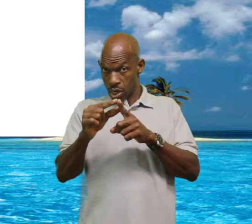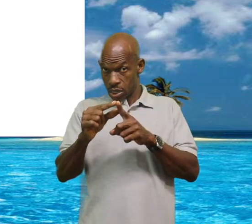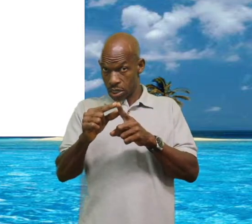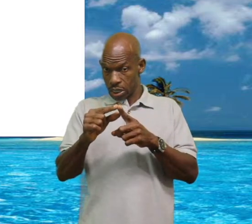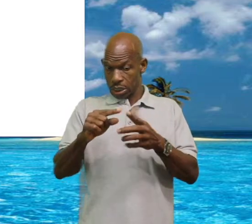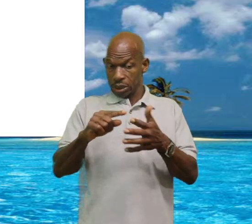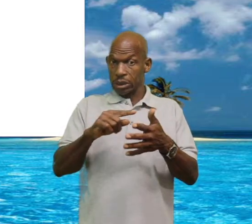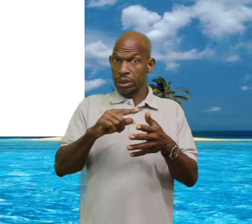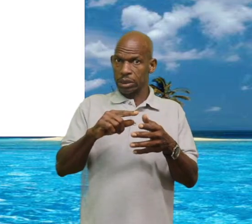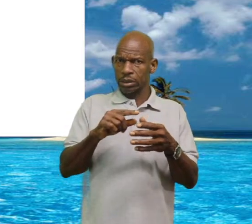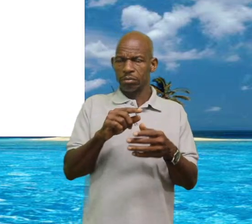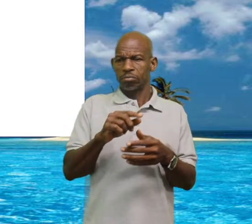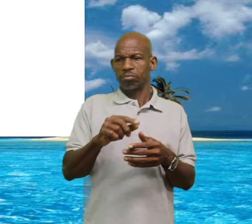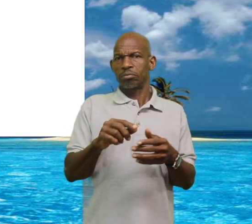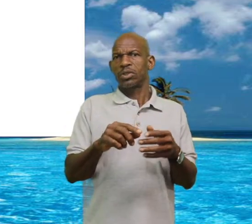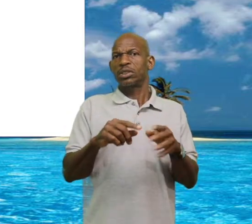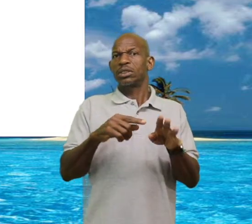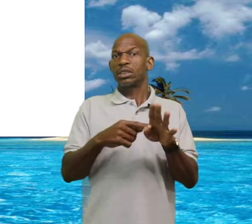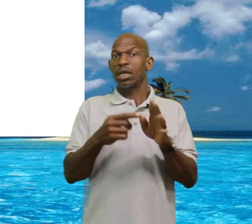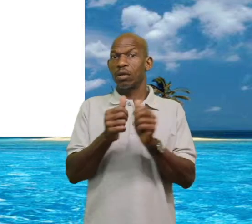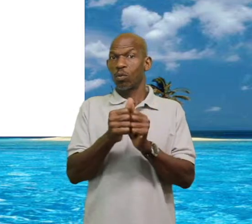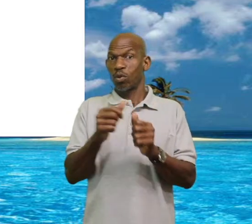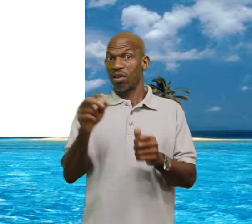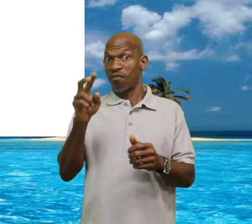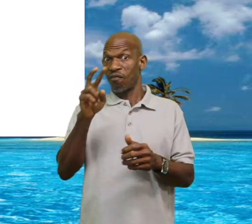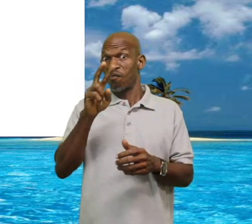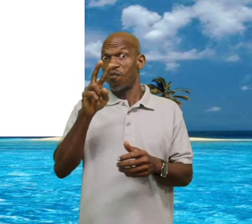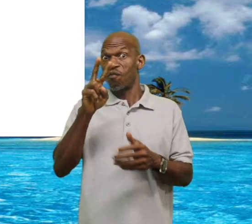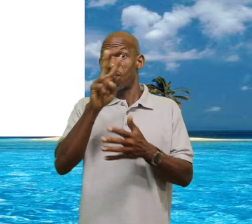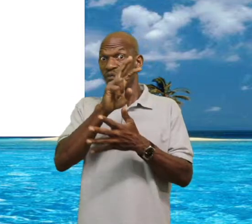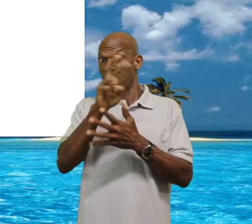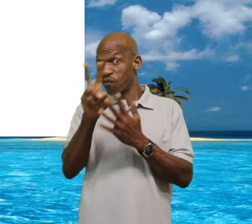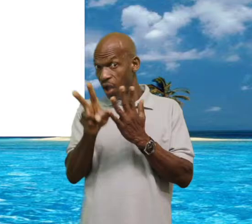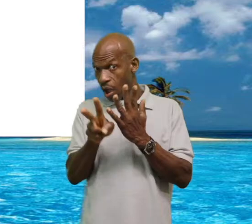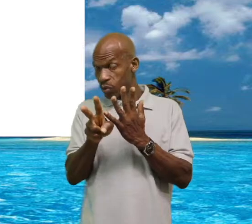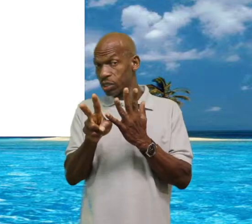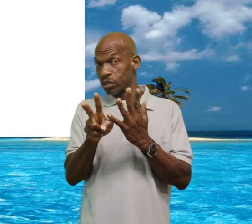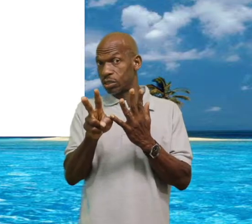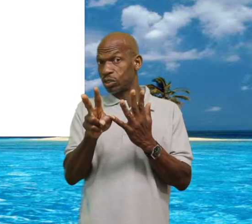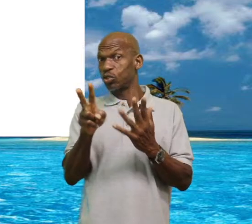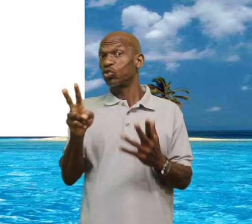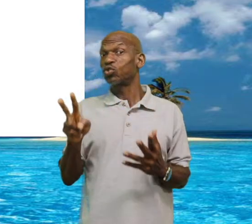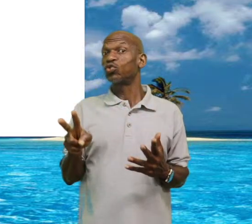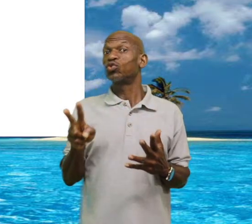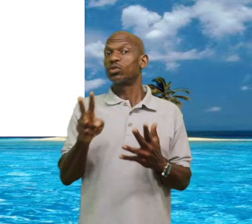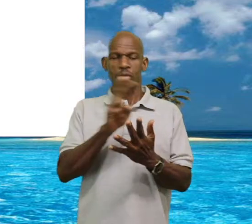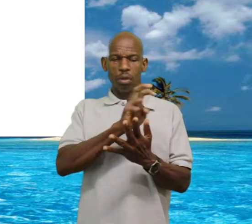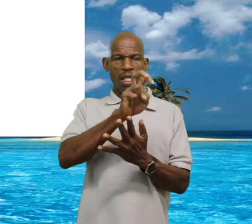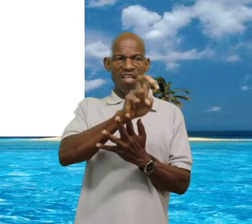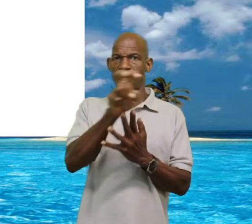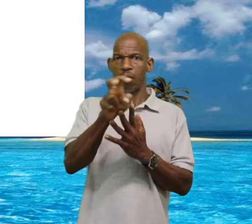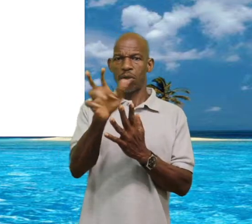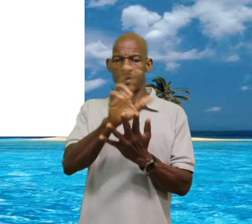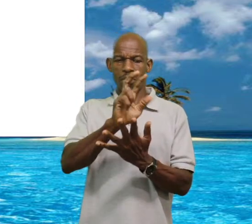I'm just going to bring in some people who are coming on. If the word begins with a vowel sound, although it is spelled with a